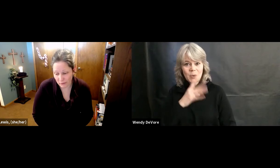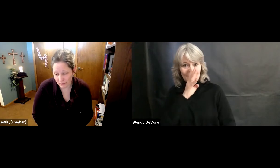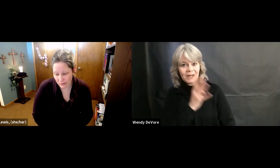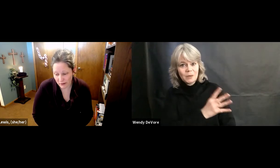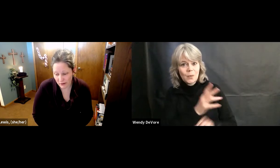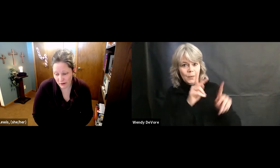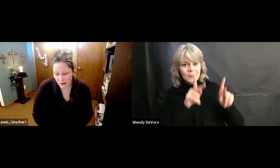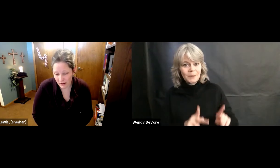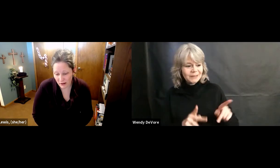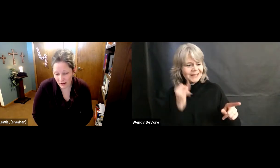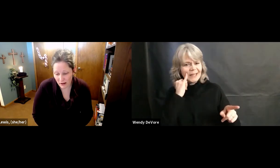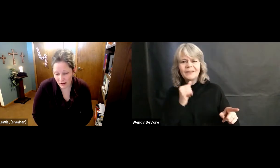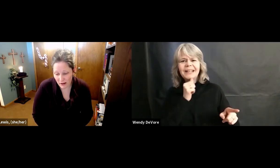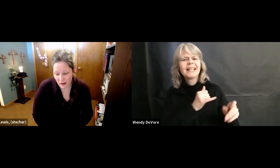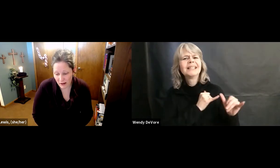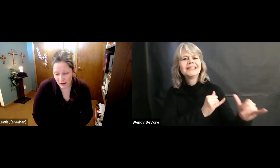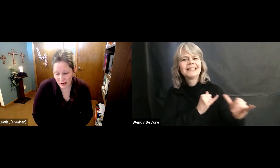do?